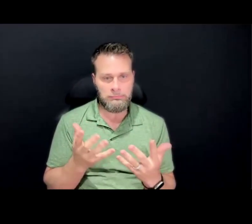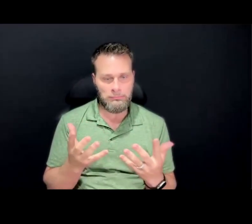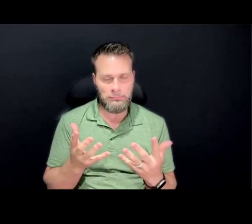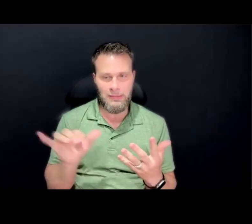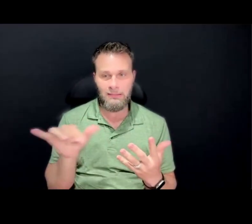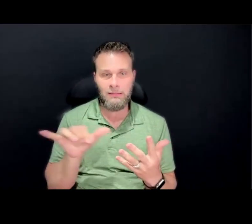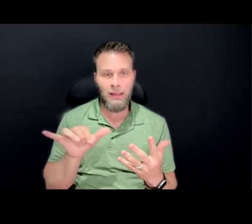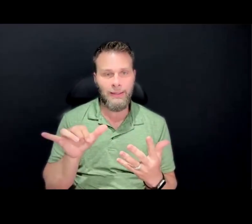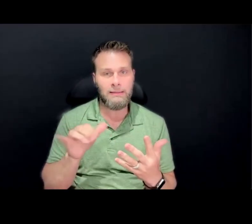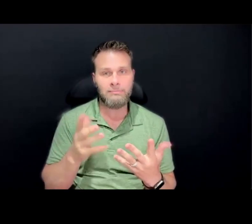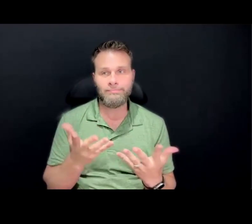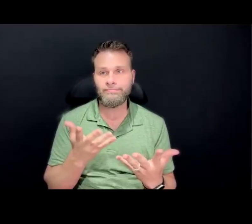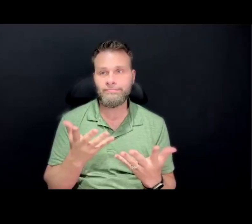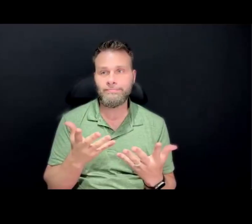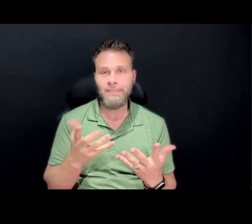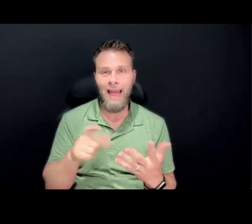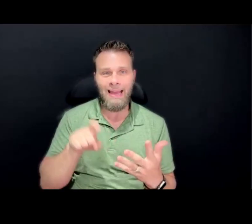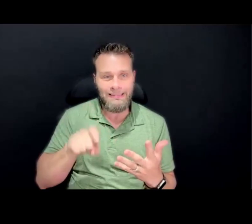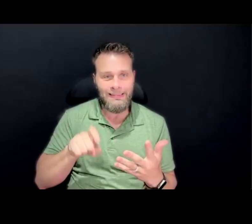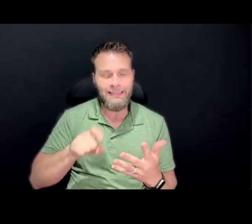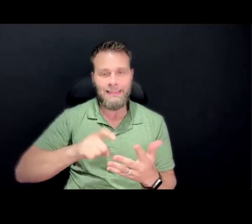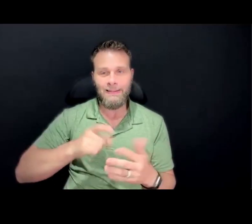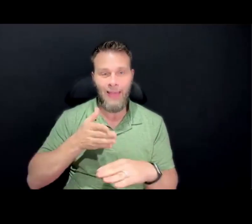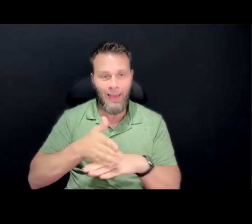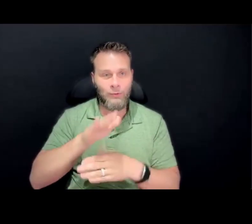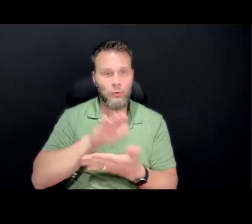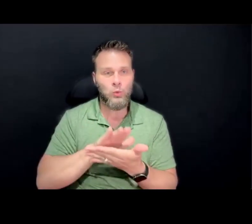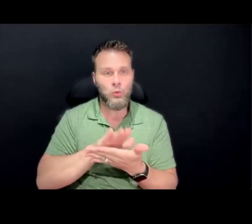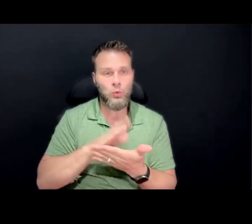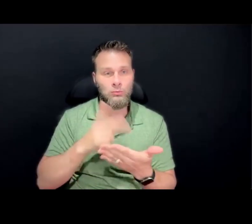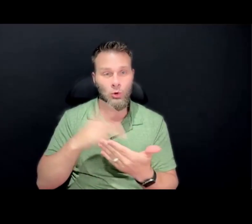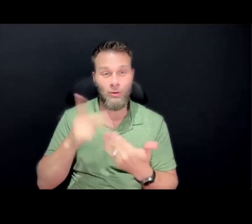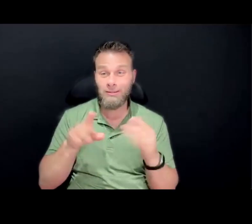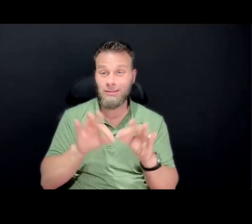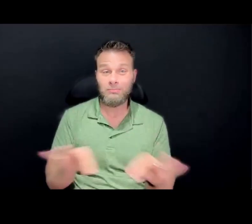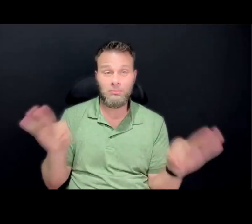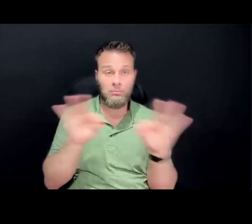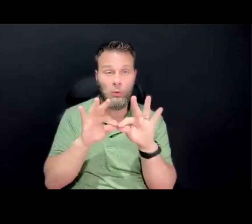and I really need the after school. That's like very essential for me.